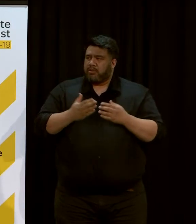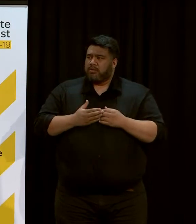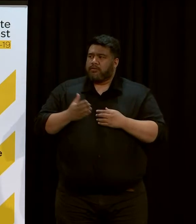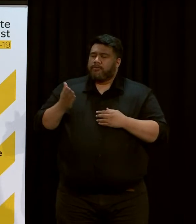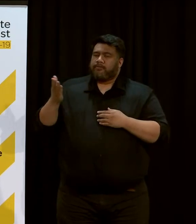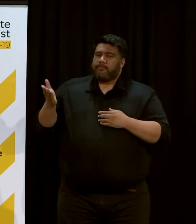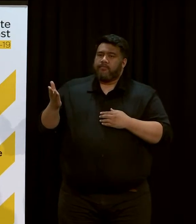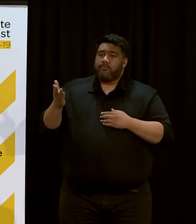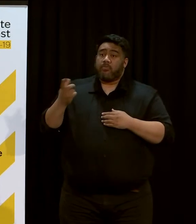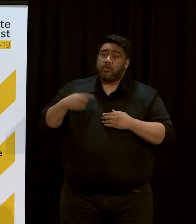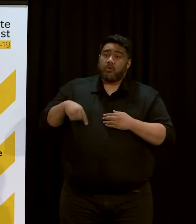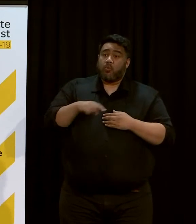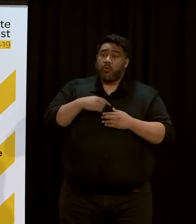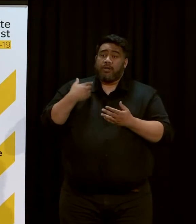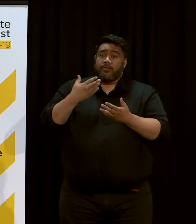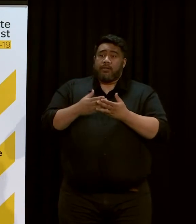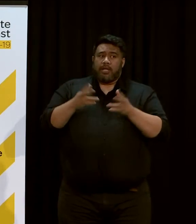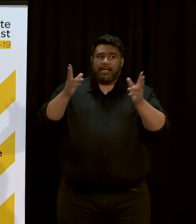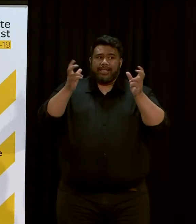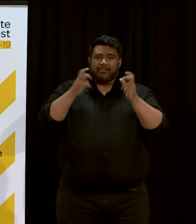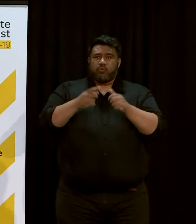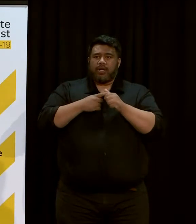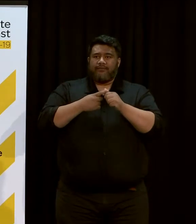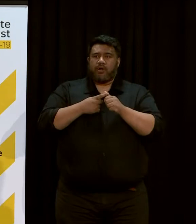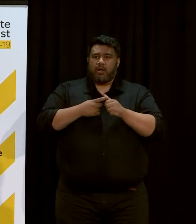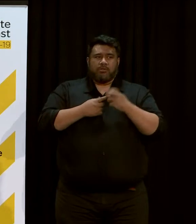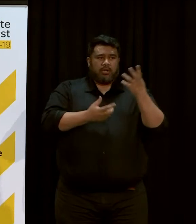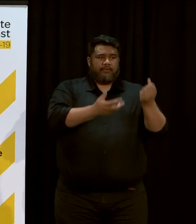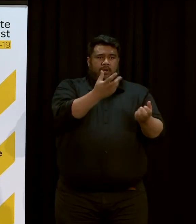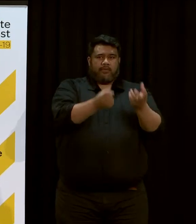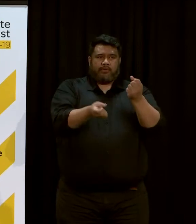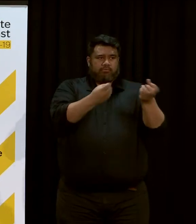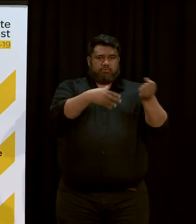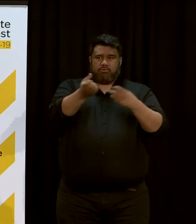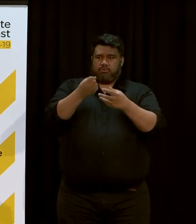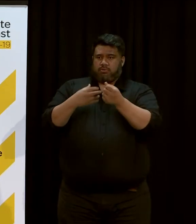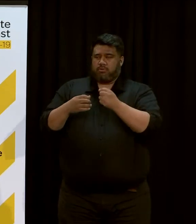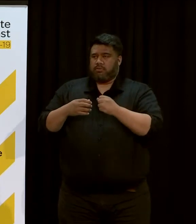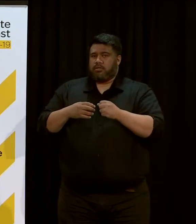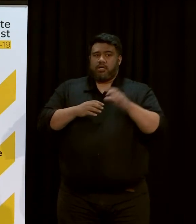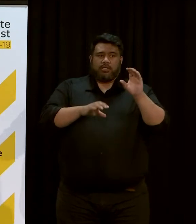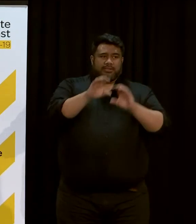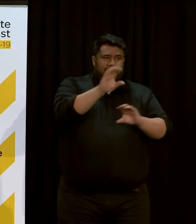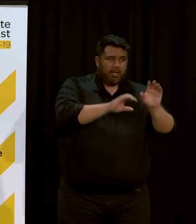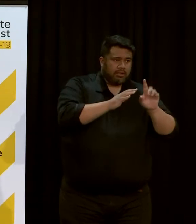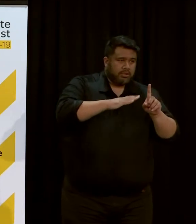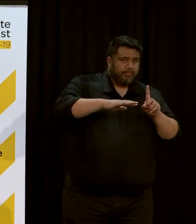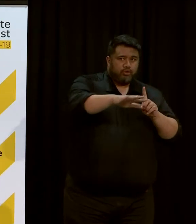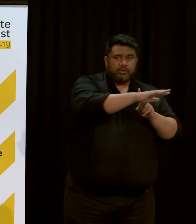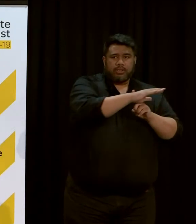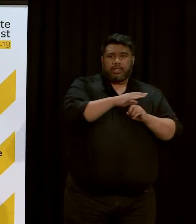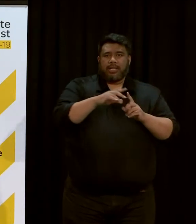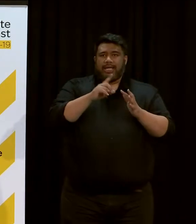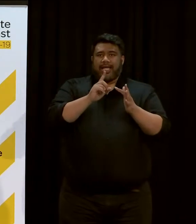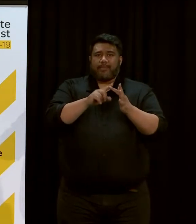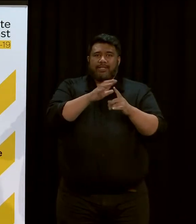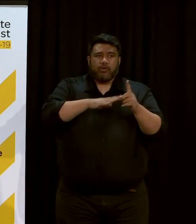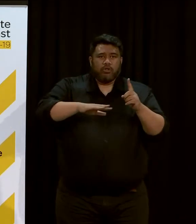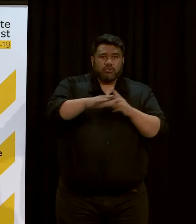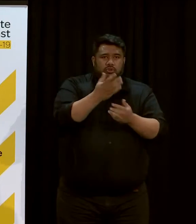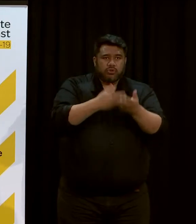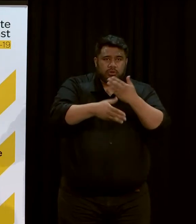we have always listened to all of the advice that's been available to us, both from our scientific community, epidemiologists, and our